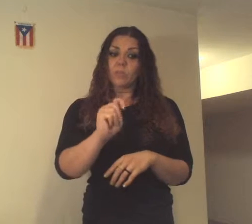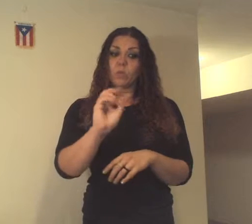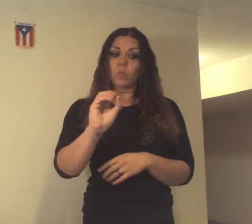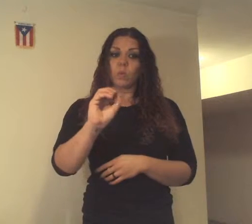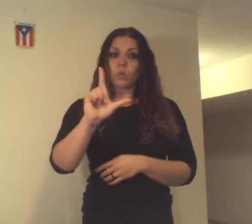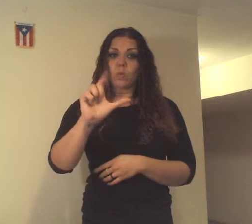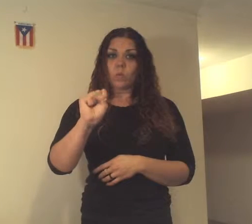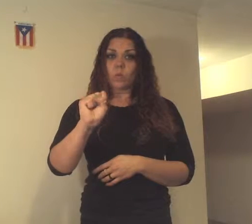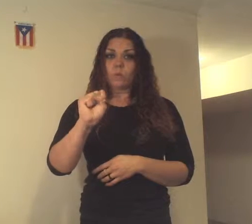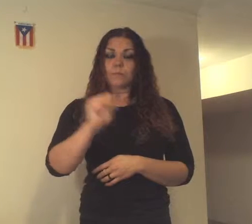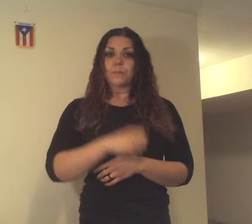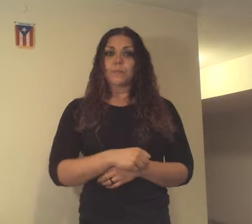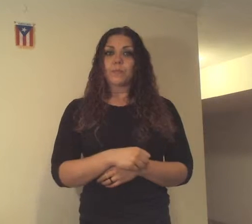We need a universal translator.